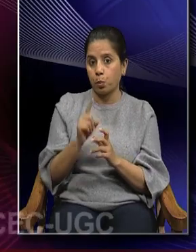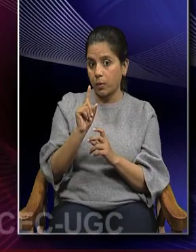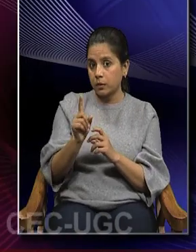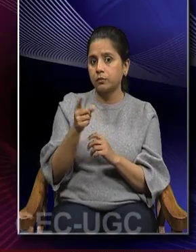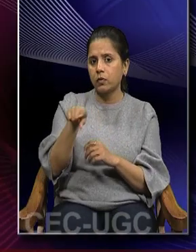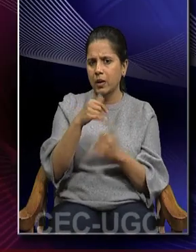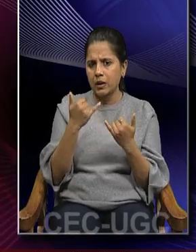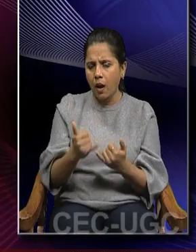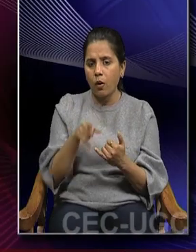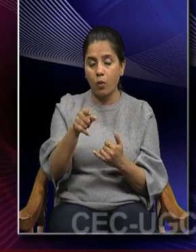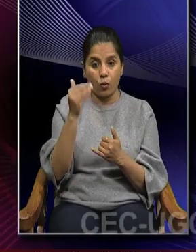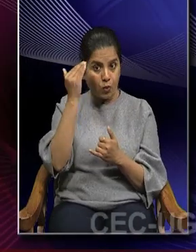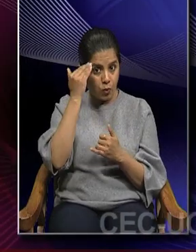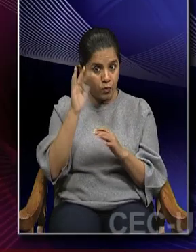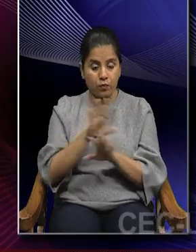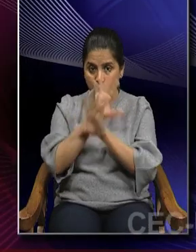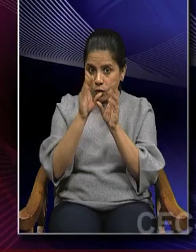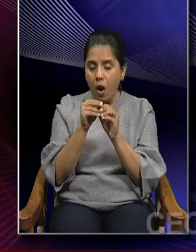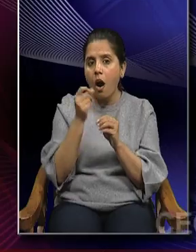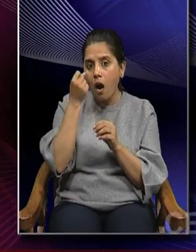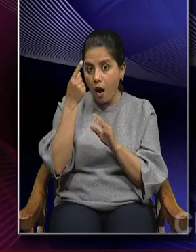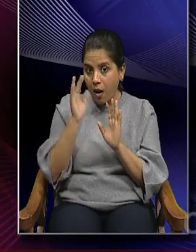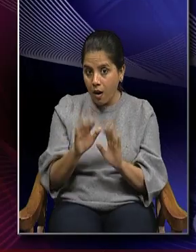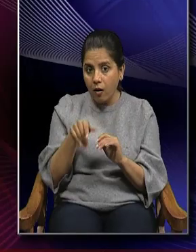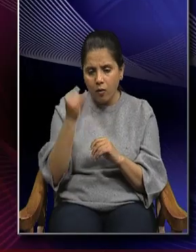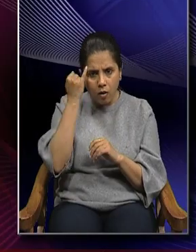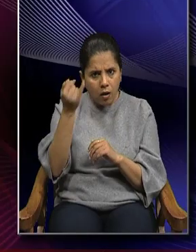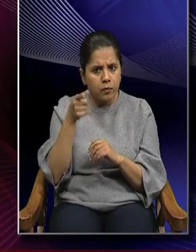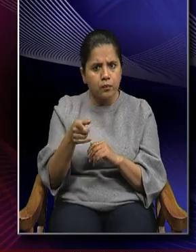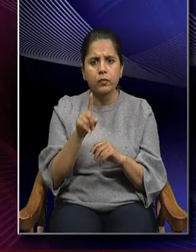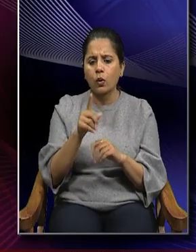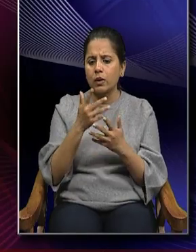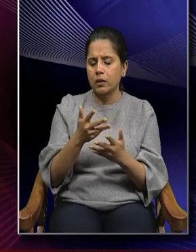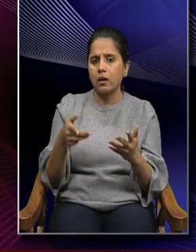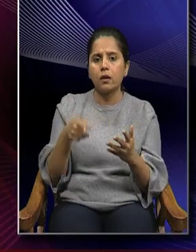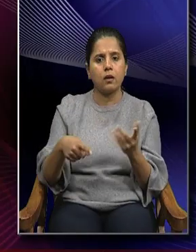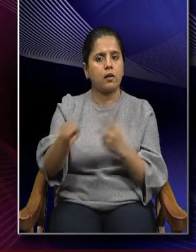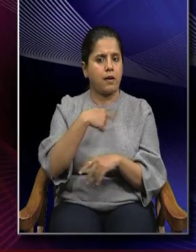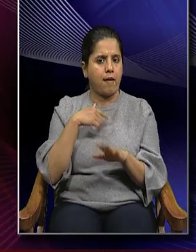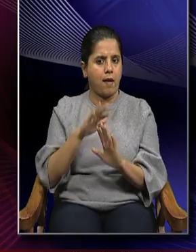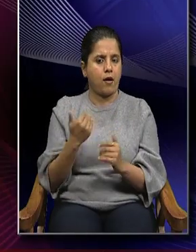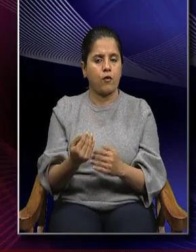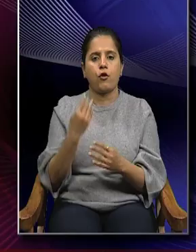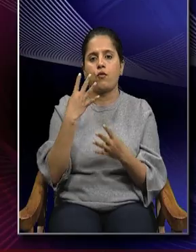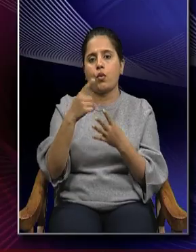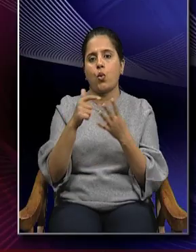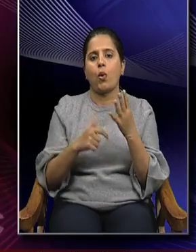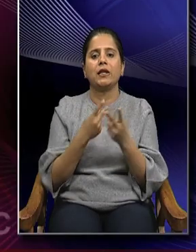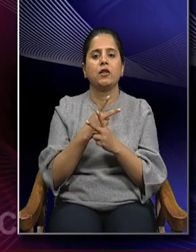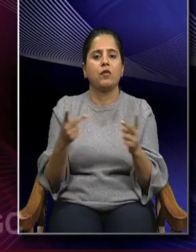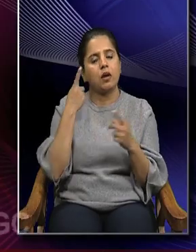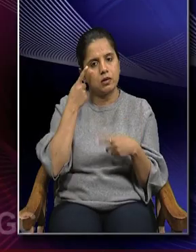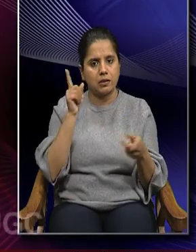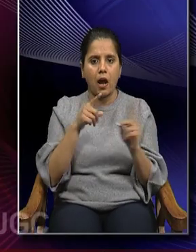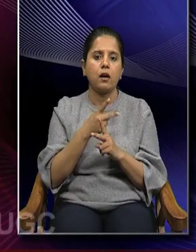just for the sake of having a holistic idea, at individual product level, we are having 4 different types of